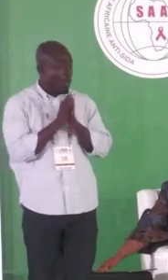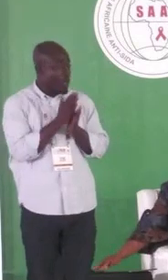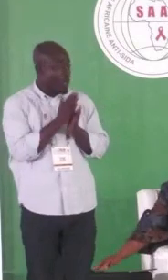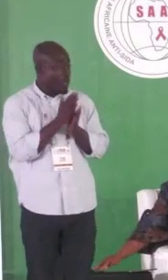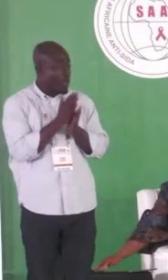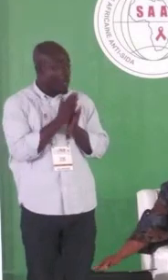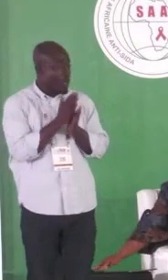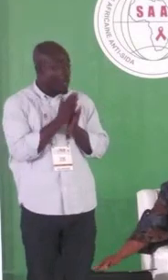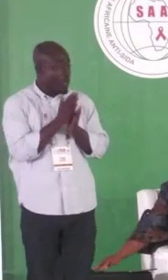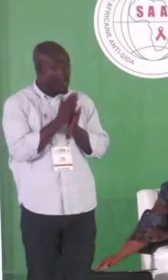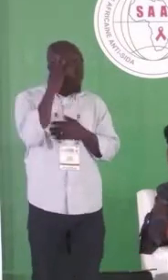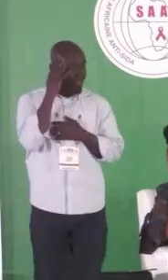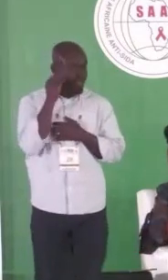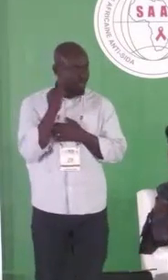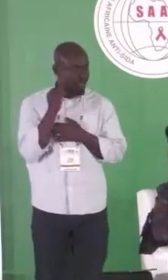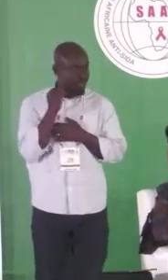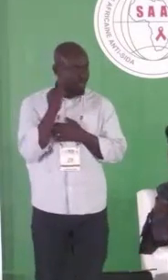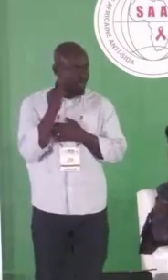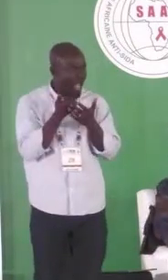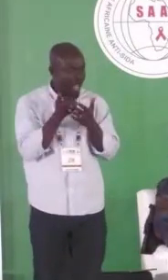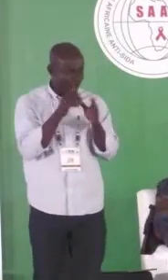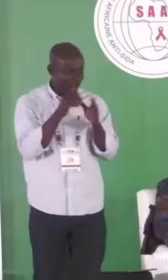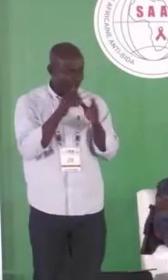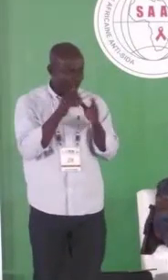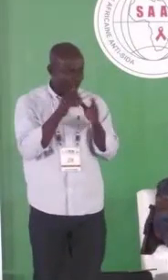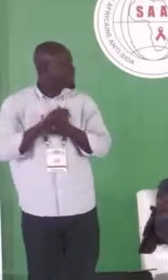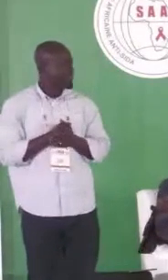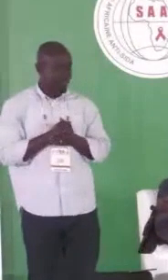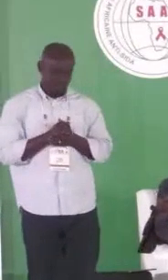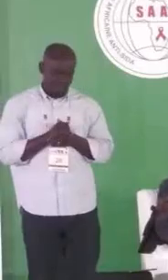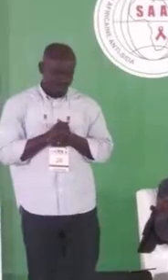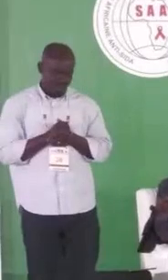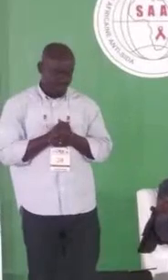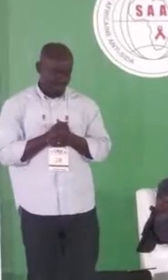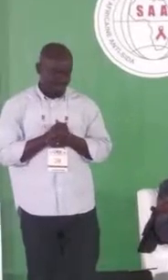program experience on how you did the movement. Thank you.